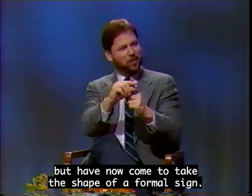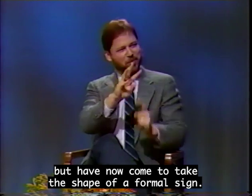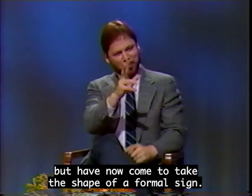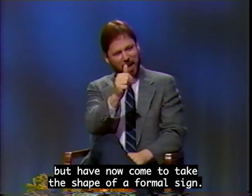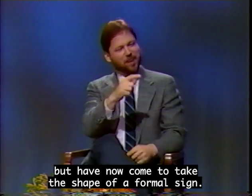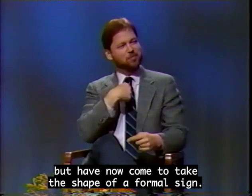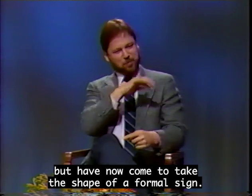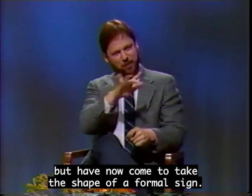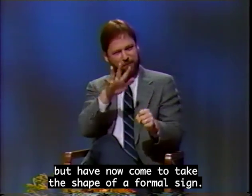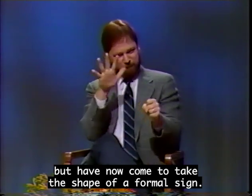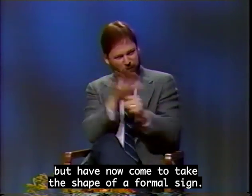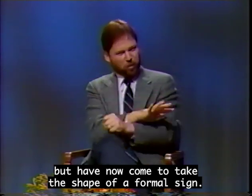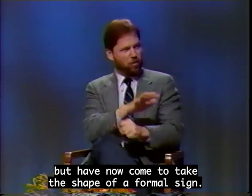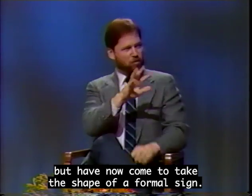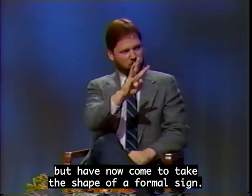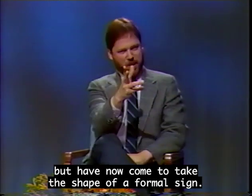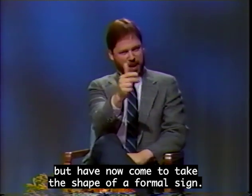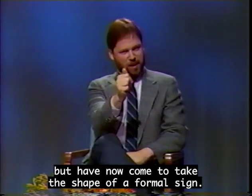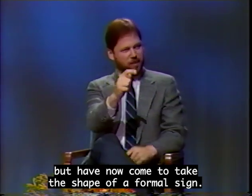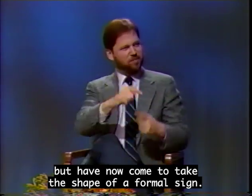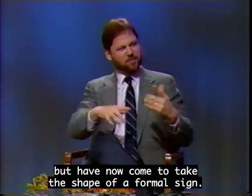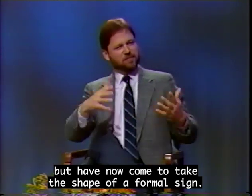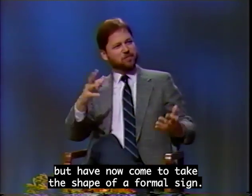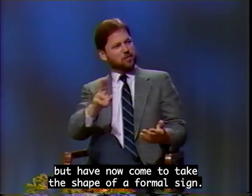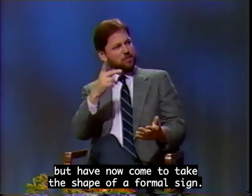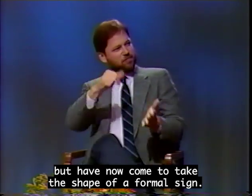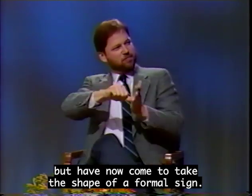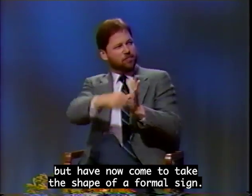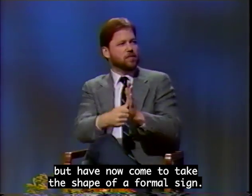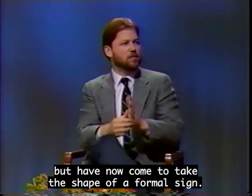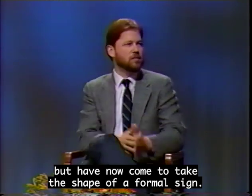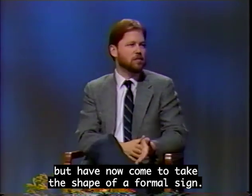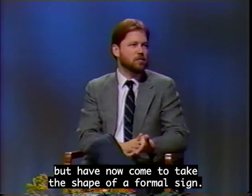now come to take the shape of a formal sign.